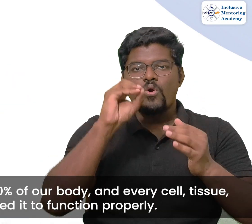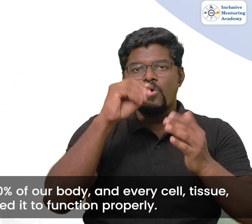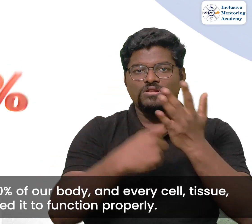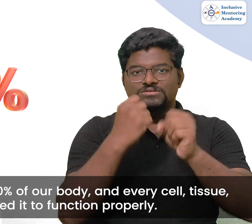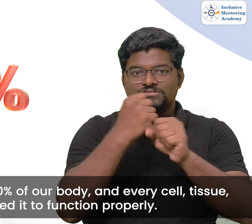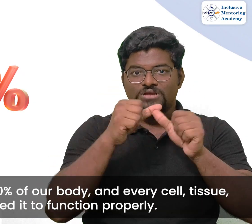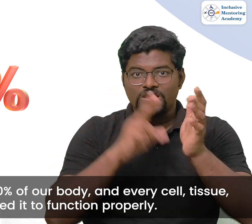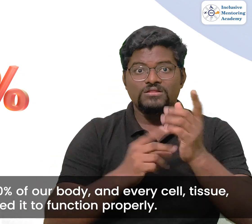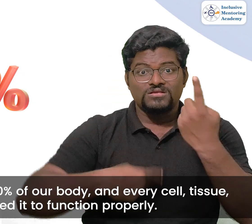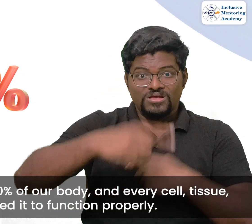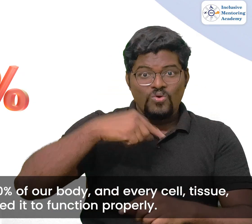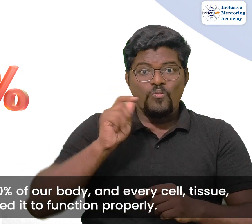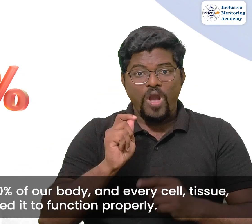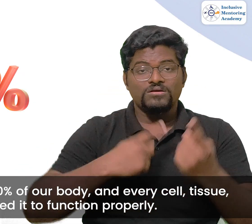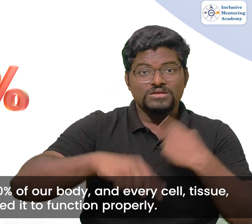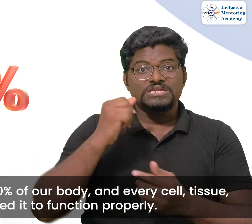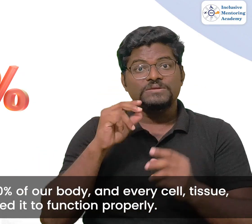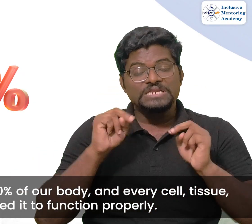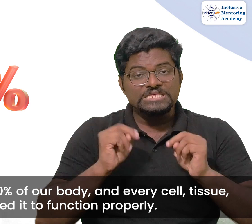and organ need it to function properly.